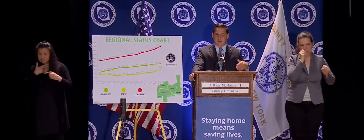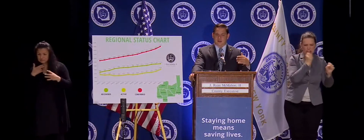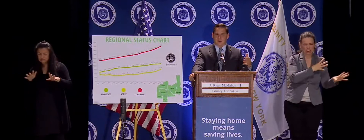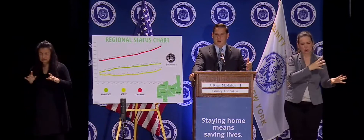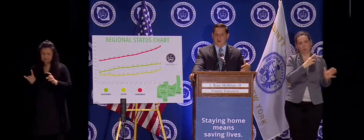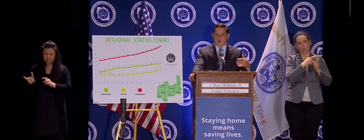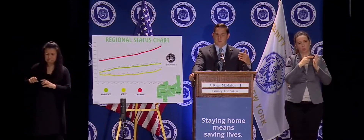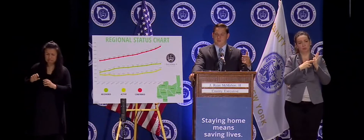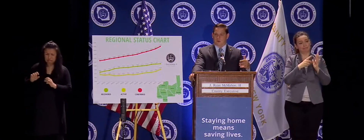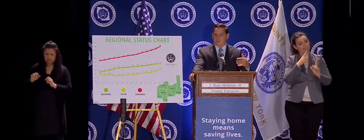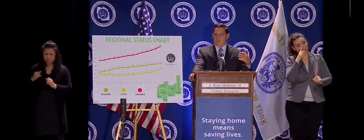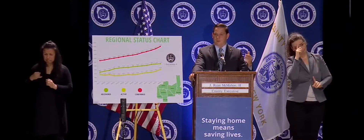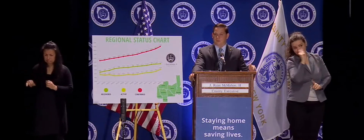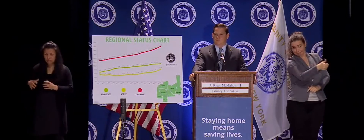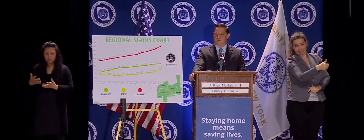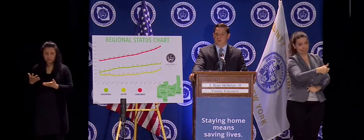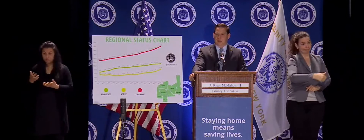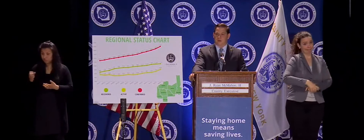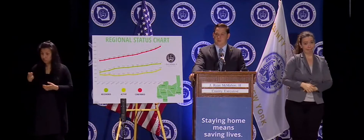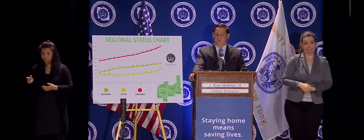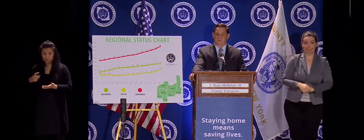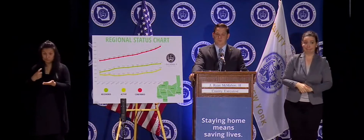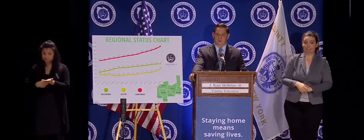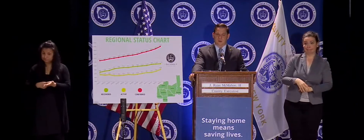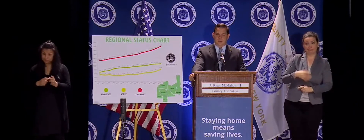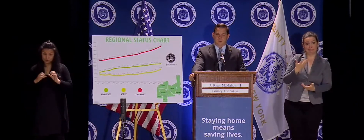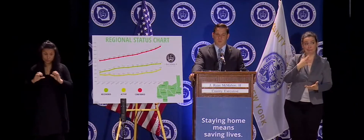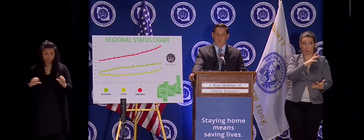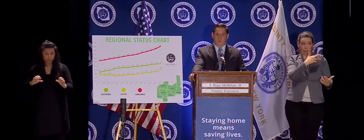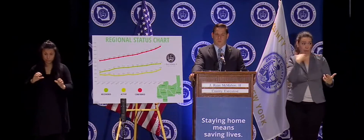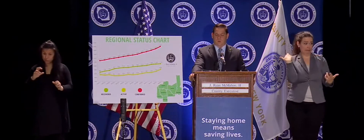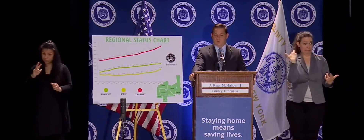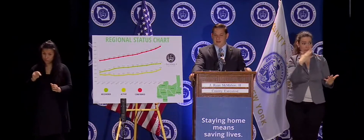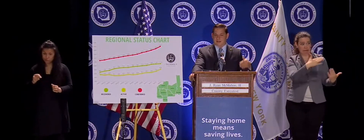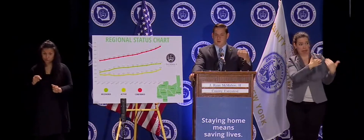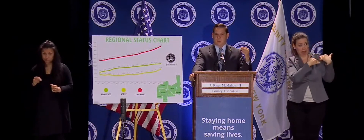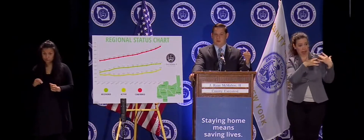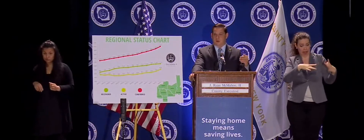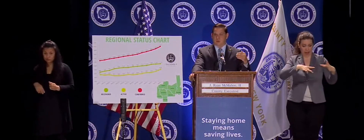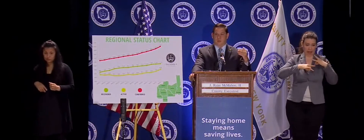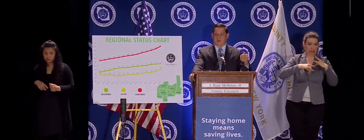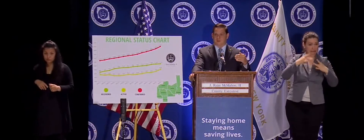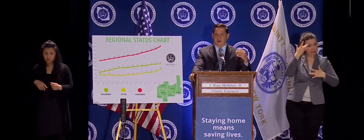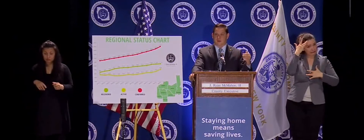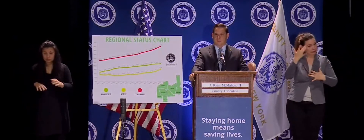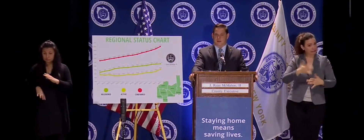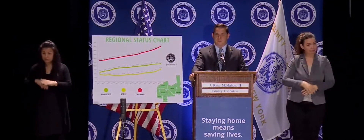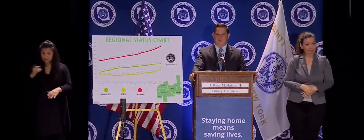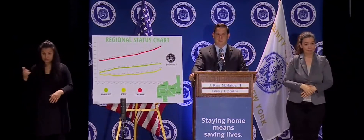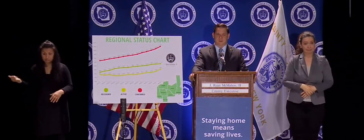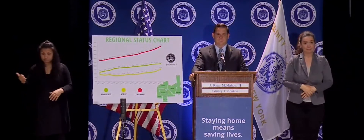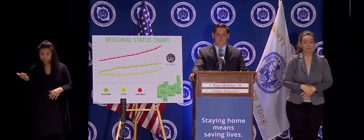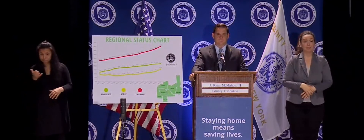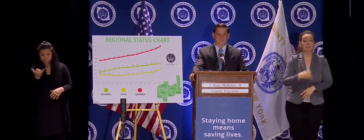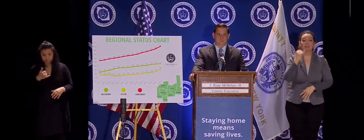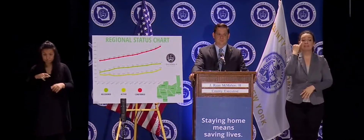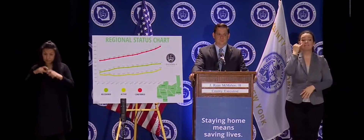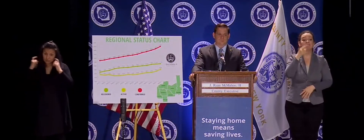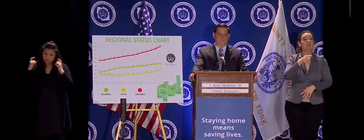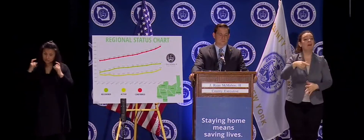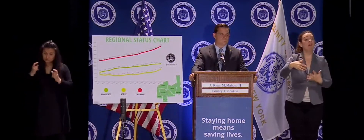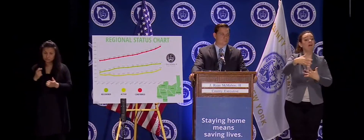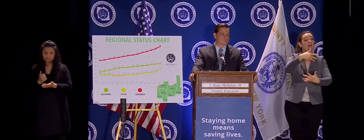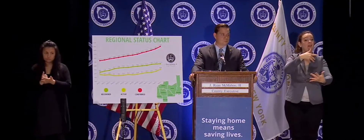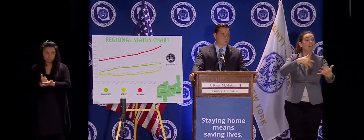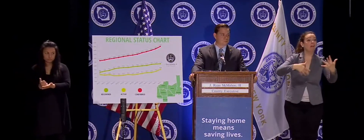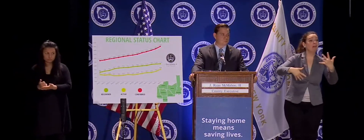it's going to get harder as we get more people together. But that's how we're going to learn more about the virus in the next phase. Ryan,